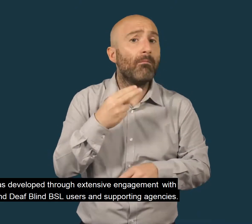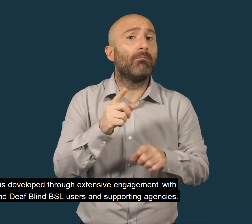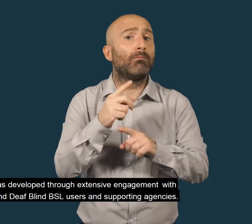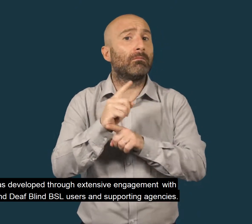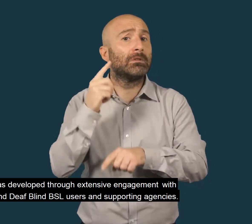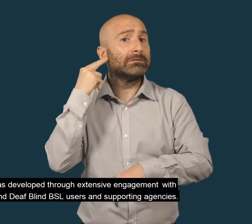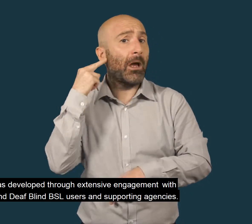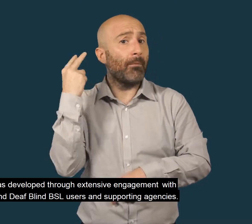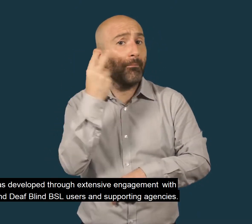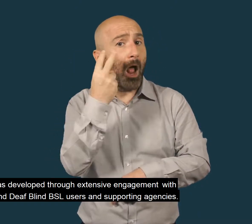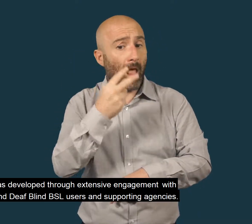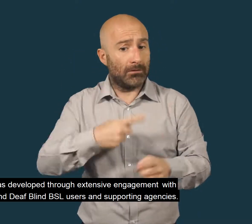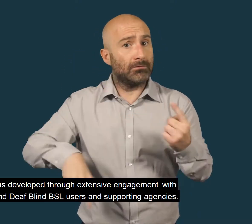and supporting agencies